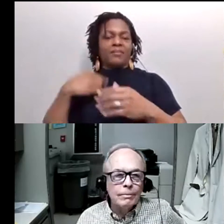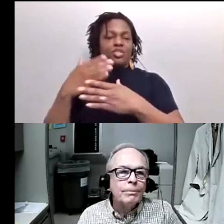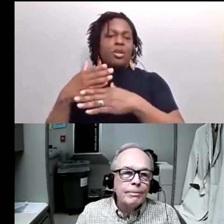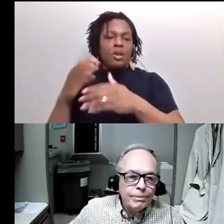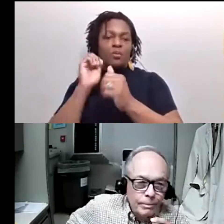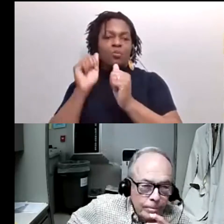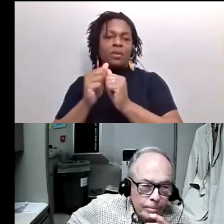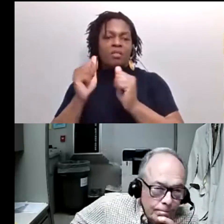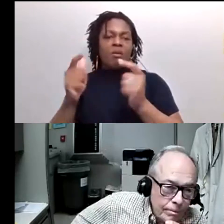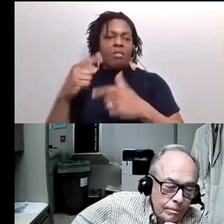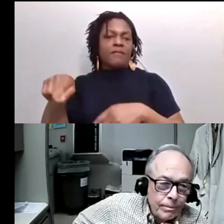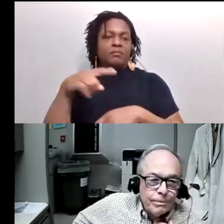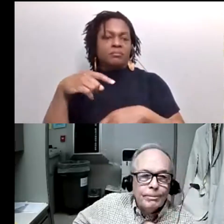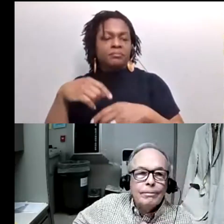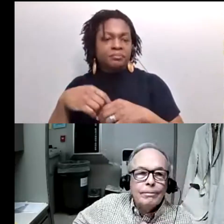Thanks, Jim.